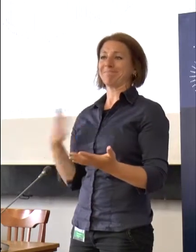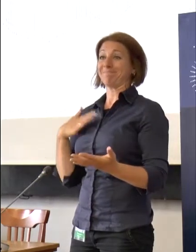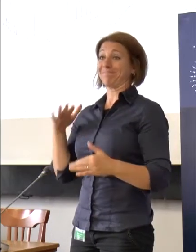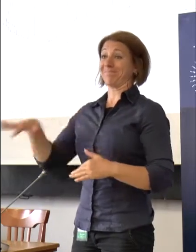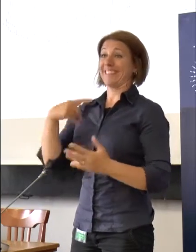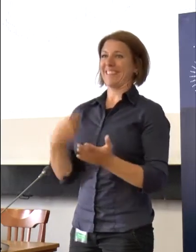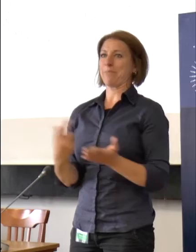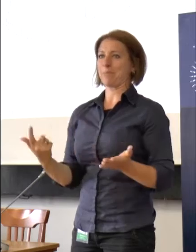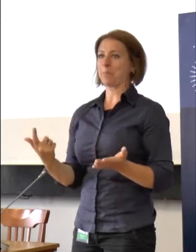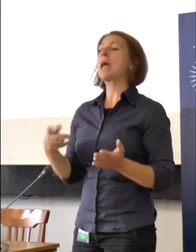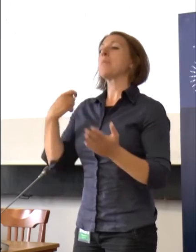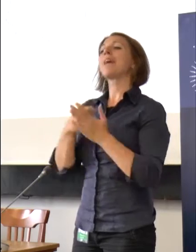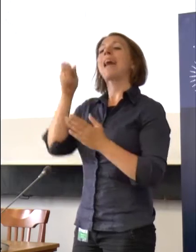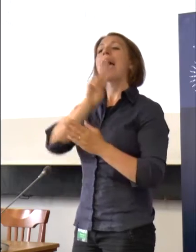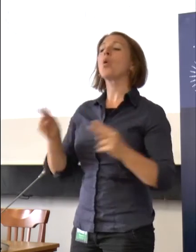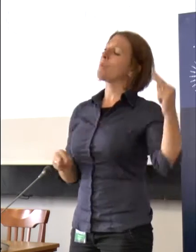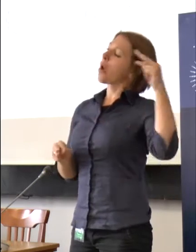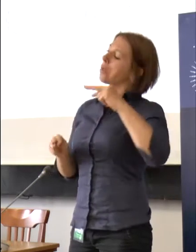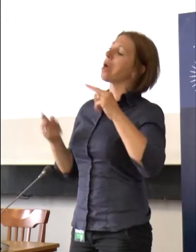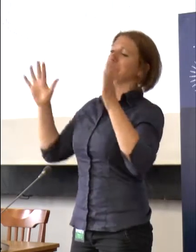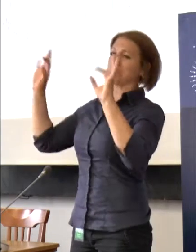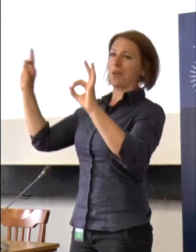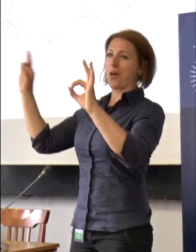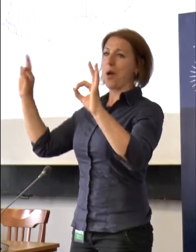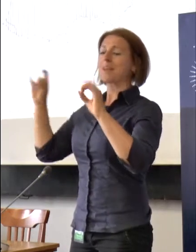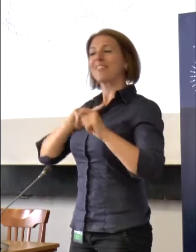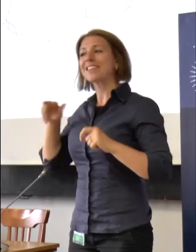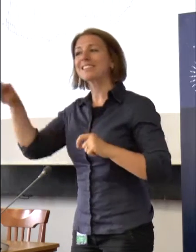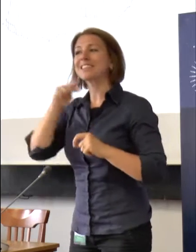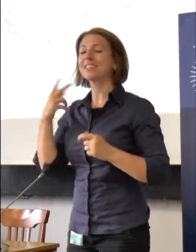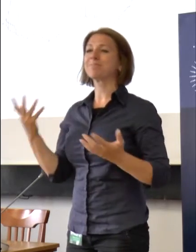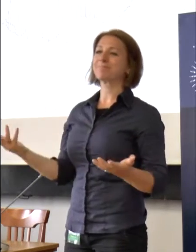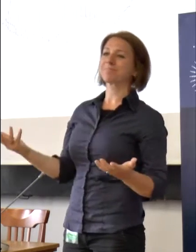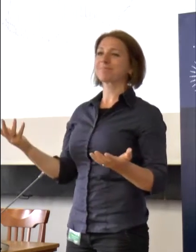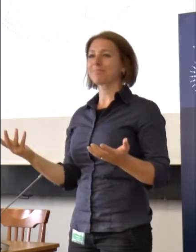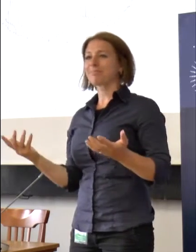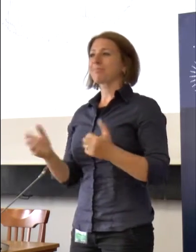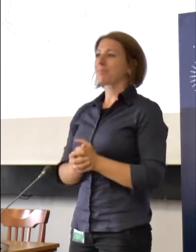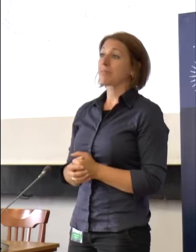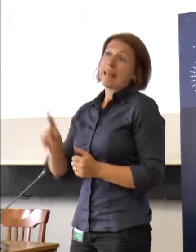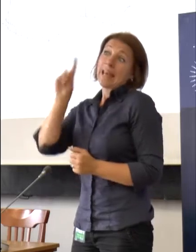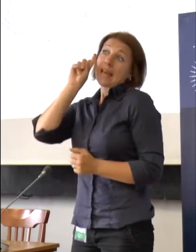more and more English. So science is done in English already for a long time.